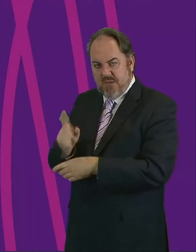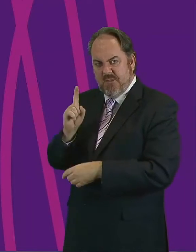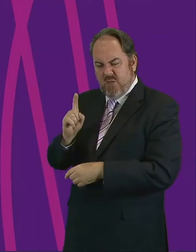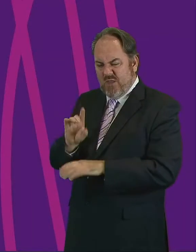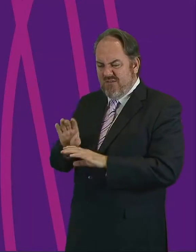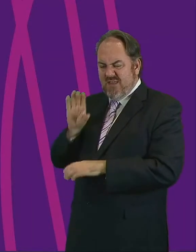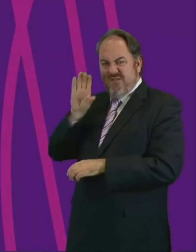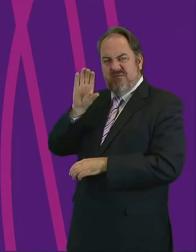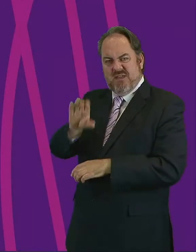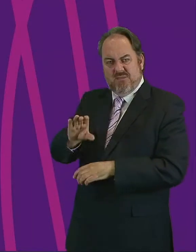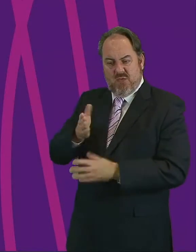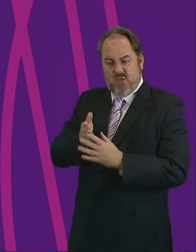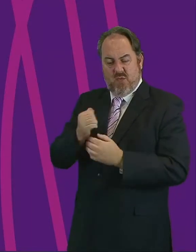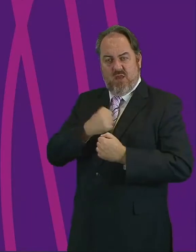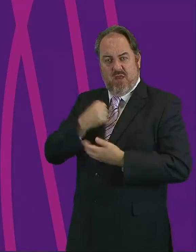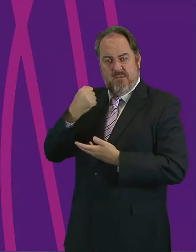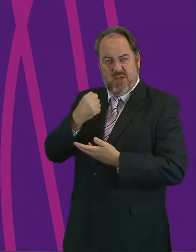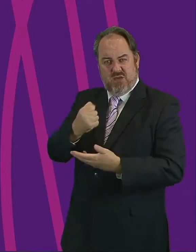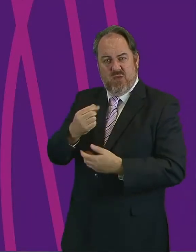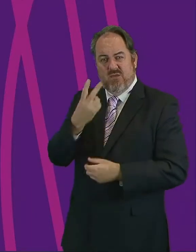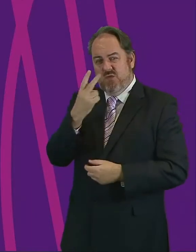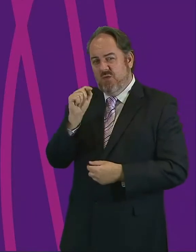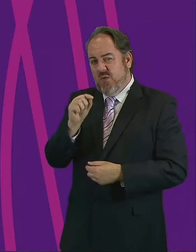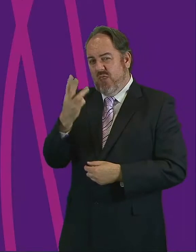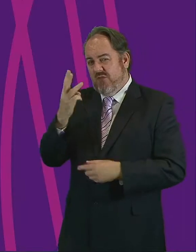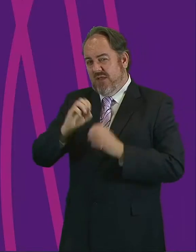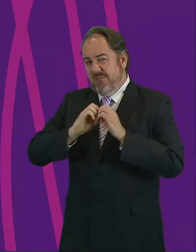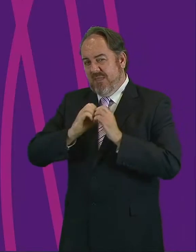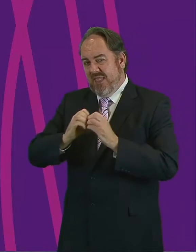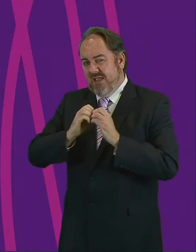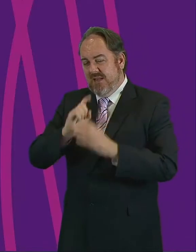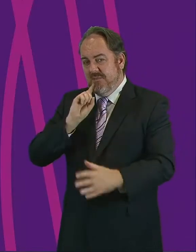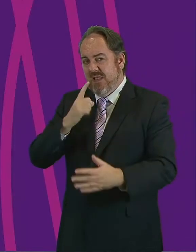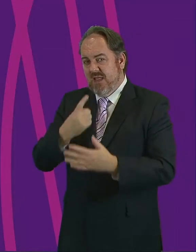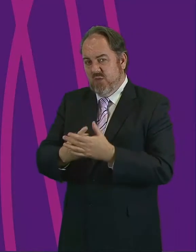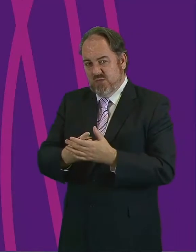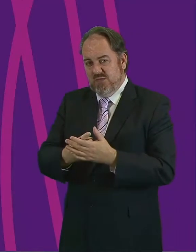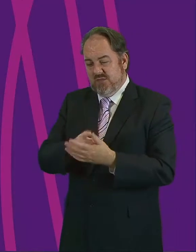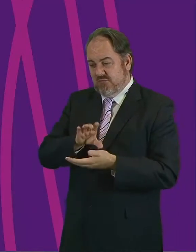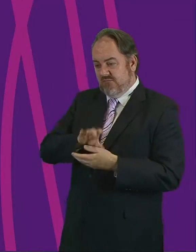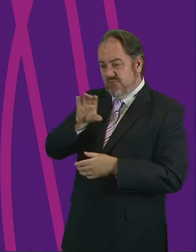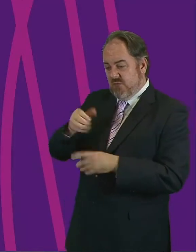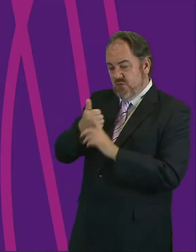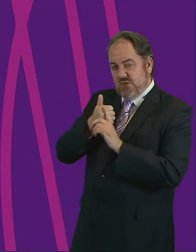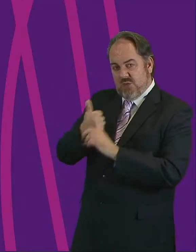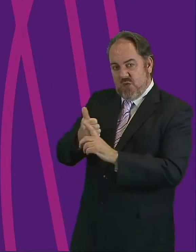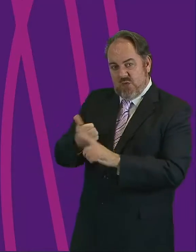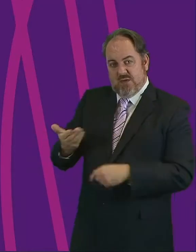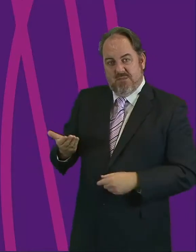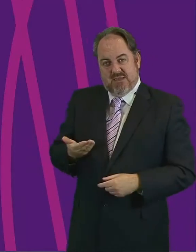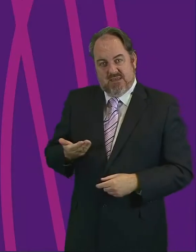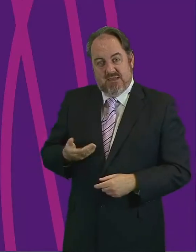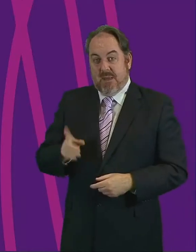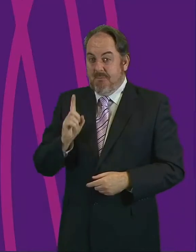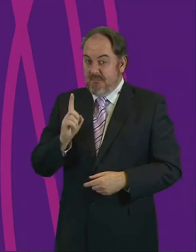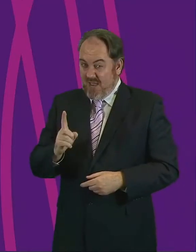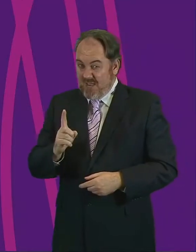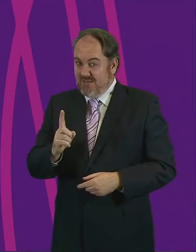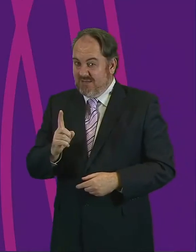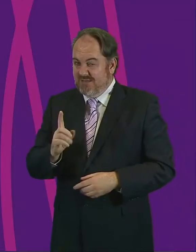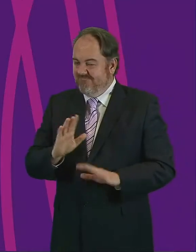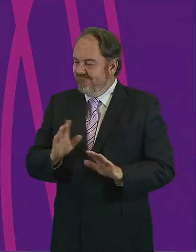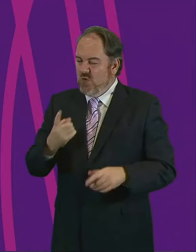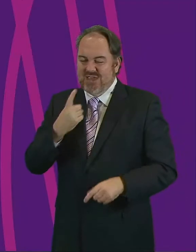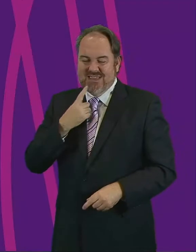our budget already. There's £2.3 billion in terms of initial response to businesses. But here's the challenge, and this is why yesterday